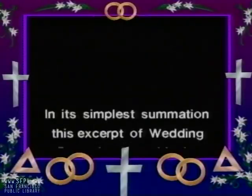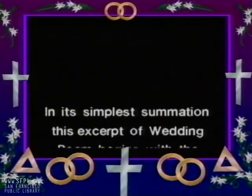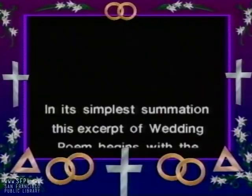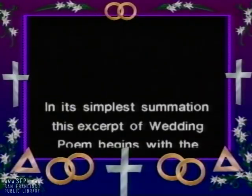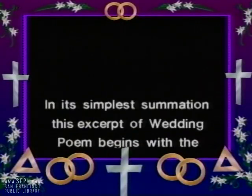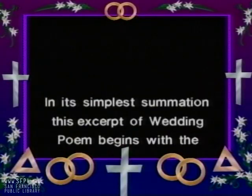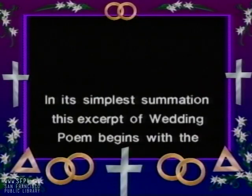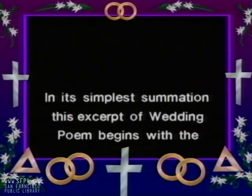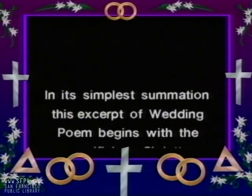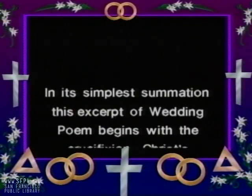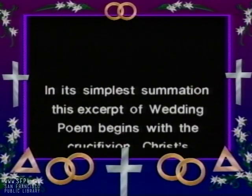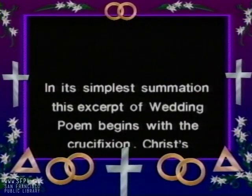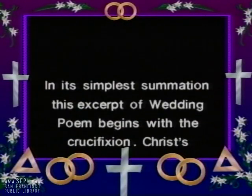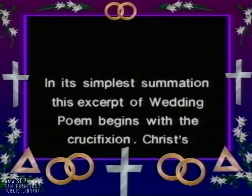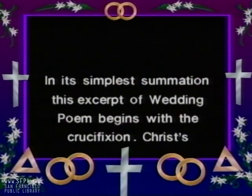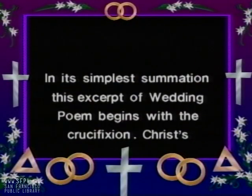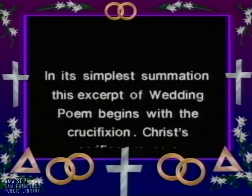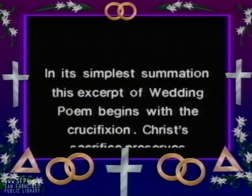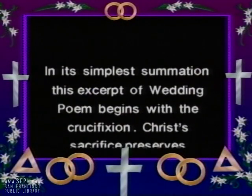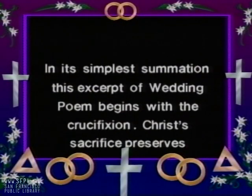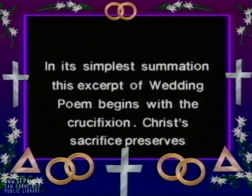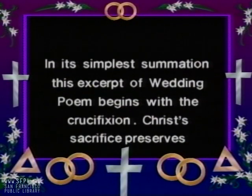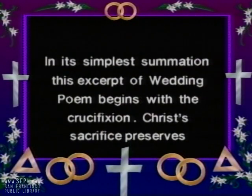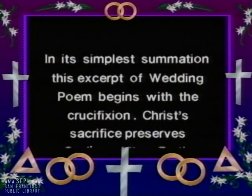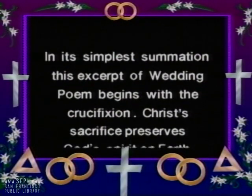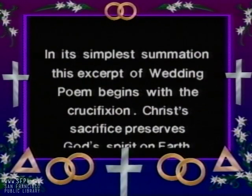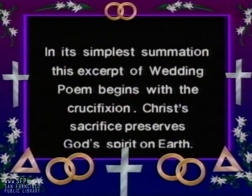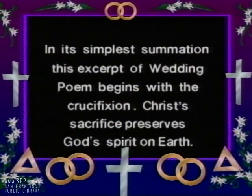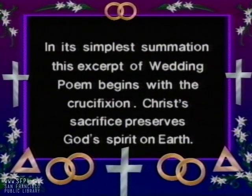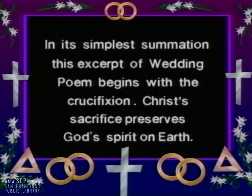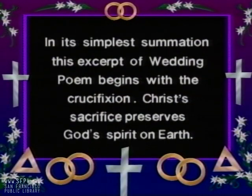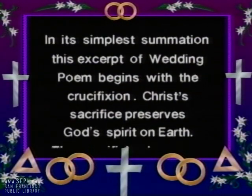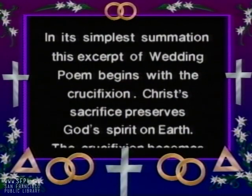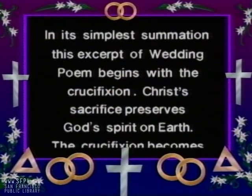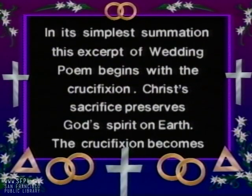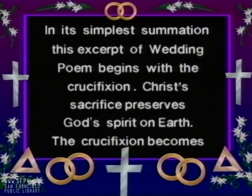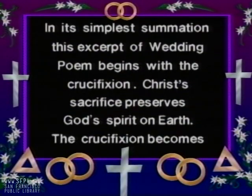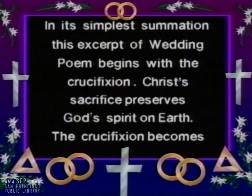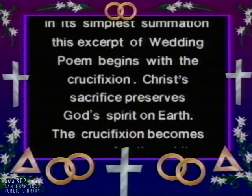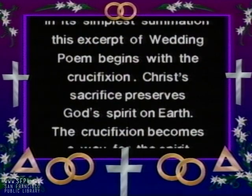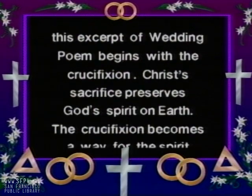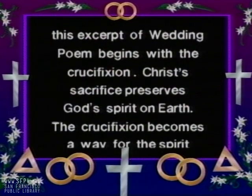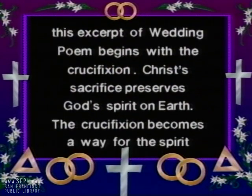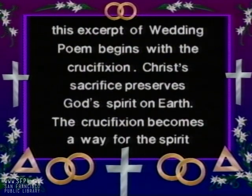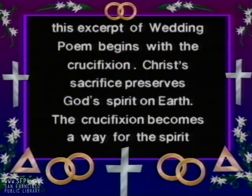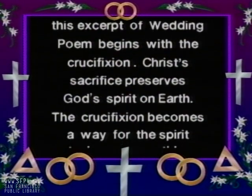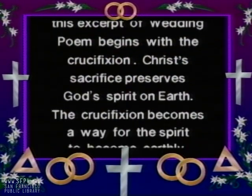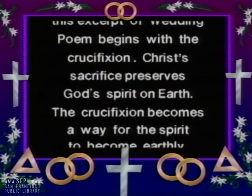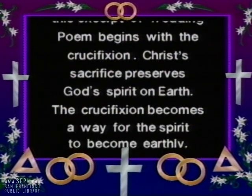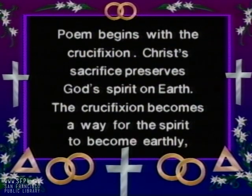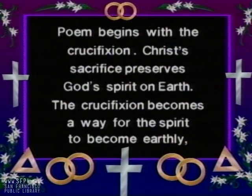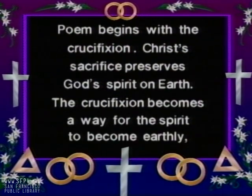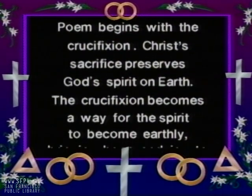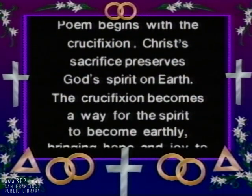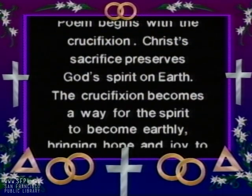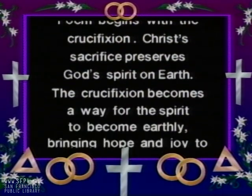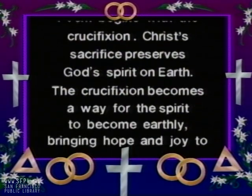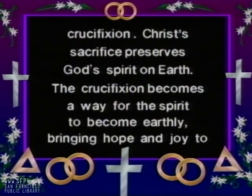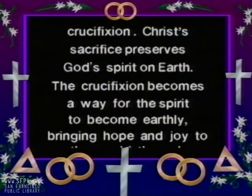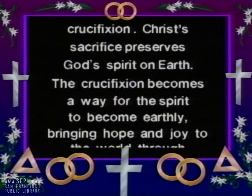In its simplest summation, this excerpt of Wedding Poem begins with the crucifixion. Christ's sacrifice preserves God's spirit on earth. The crucifixion becomes a